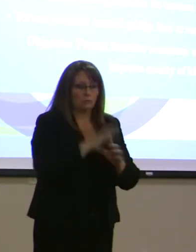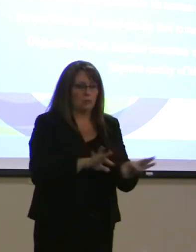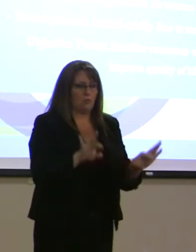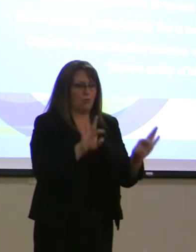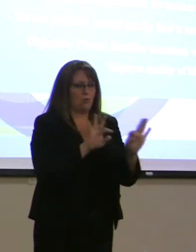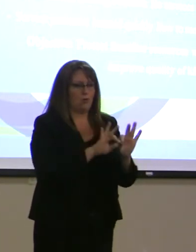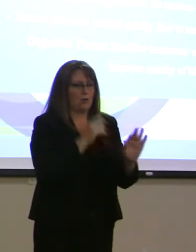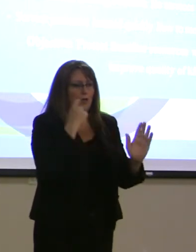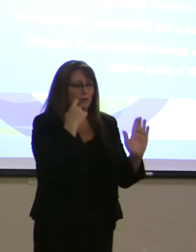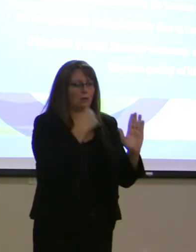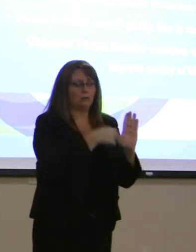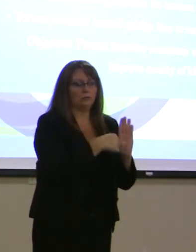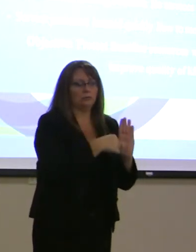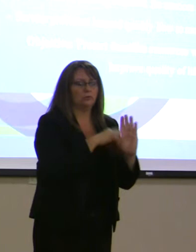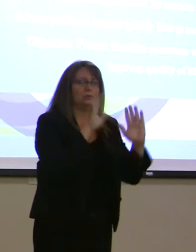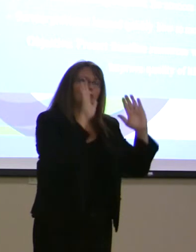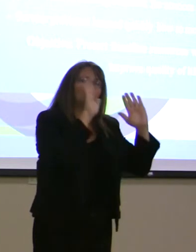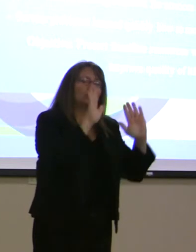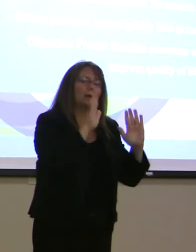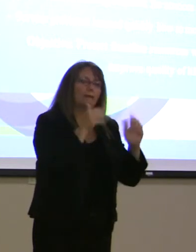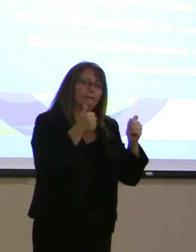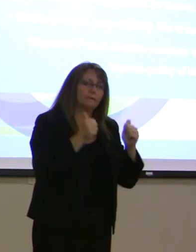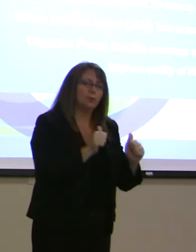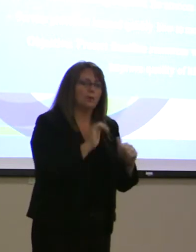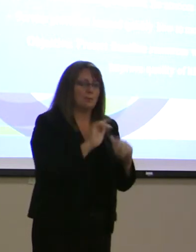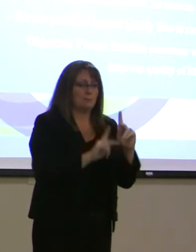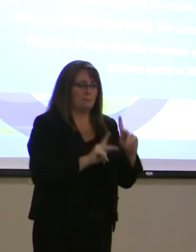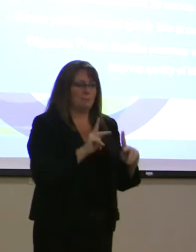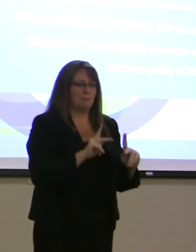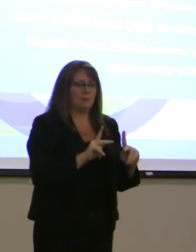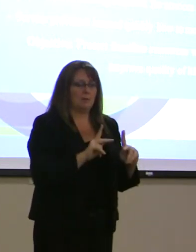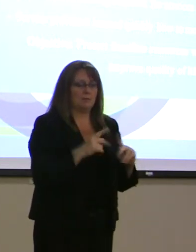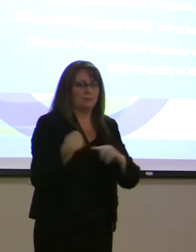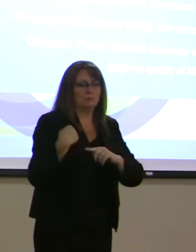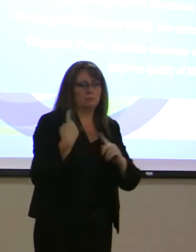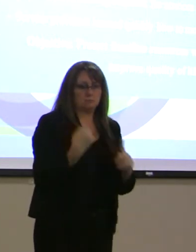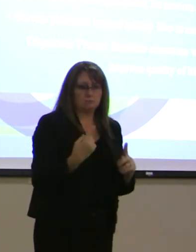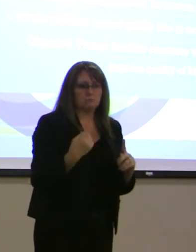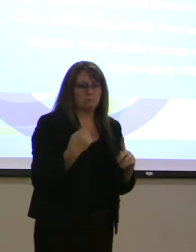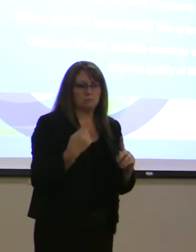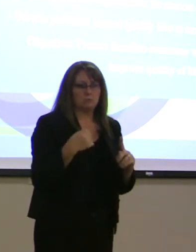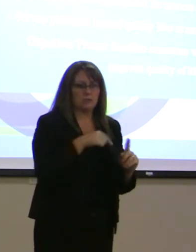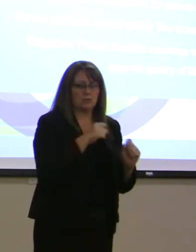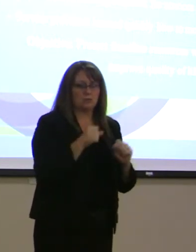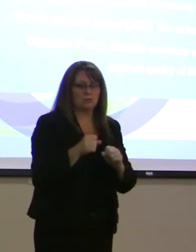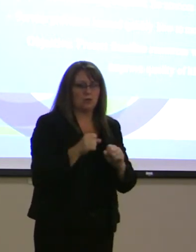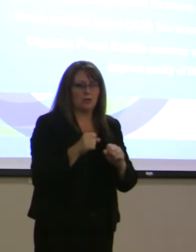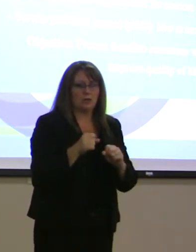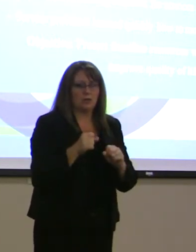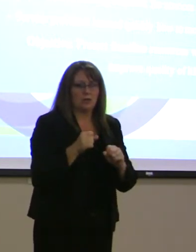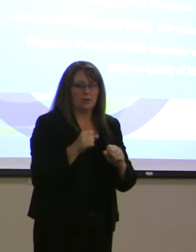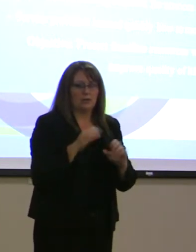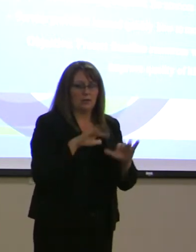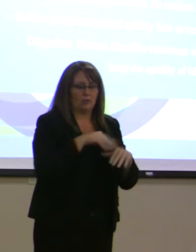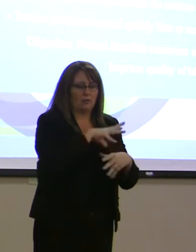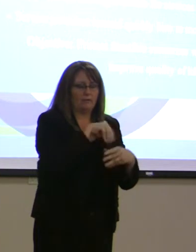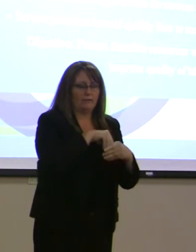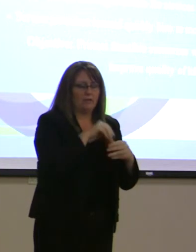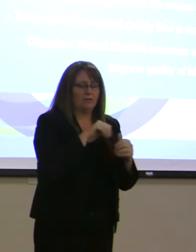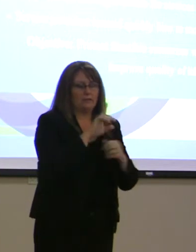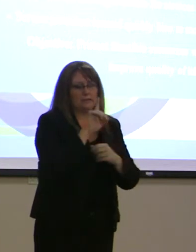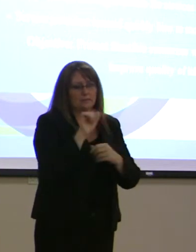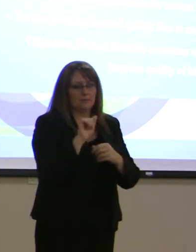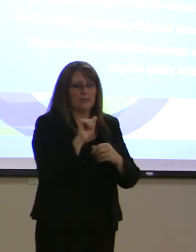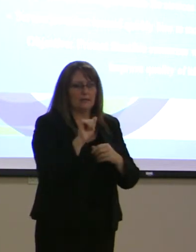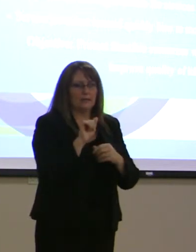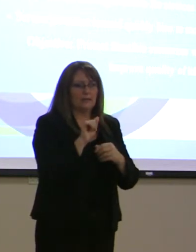acknowledge the great efforts that people have made in this strategy that were not ever involved in disability, or never thought of disability.